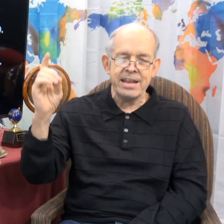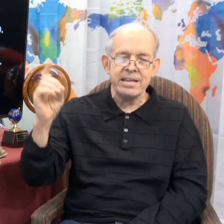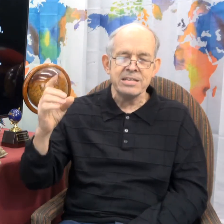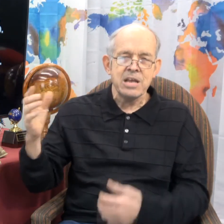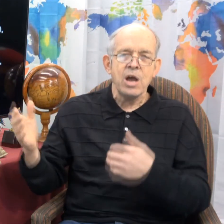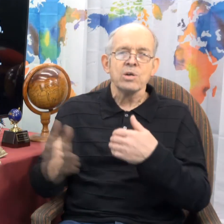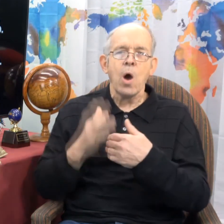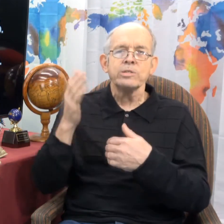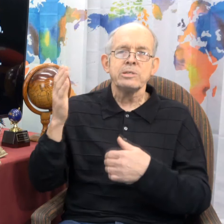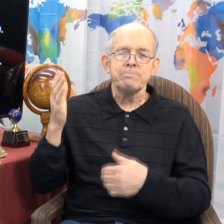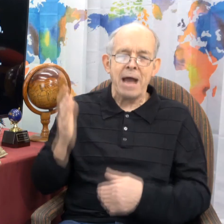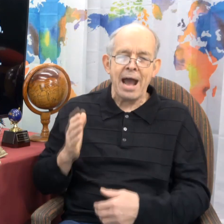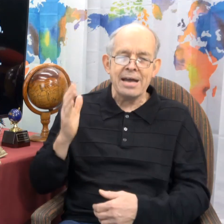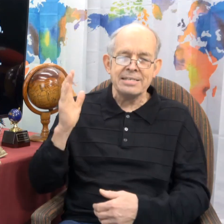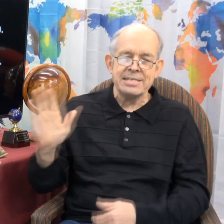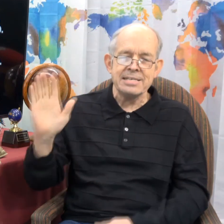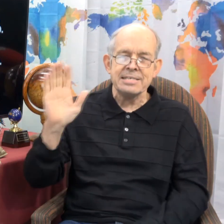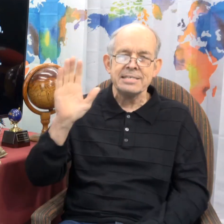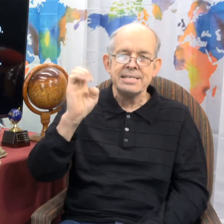day. Close by his